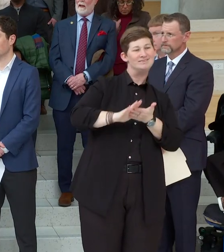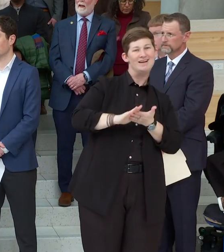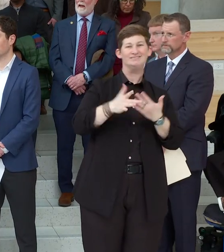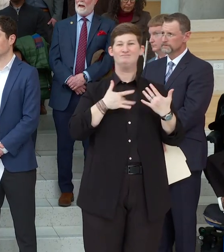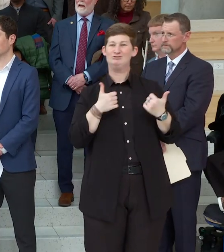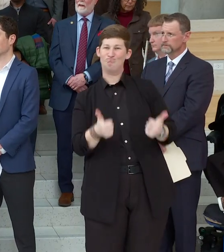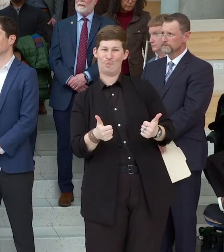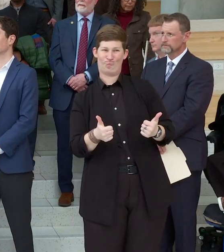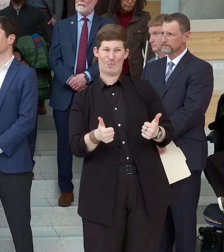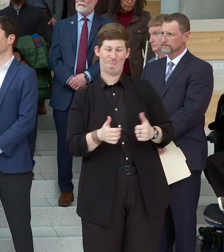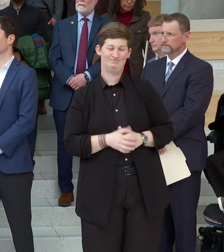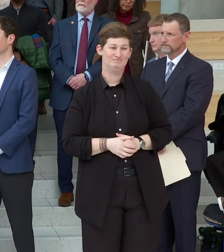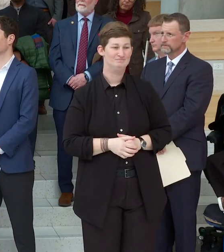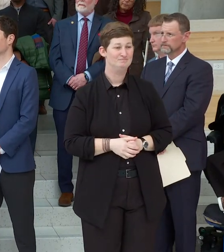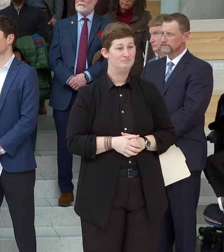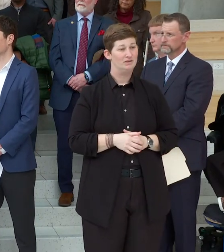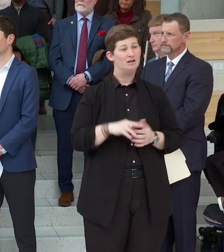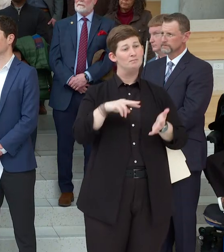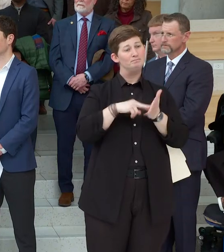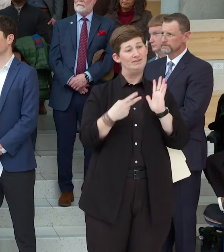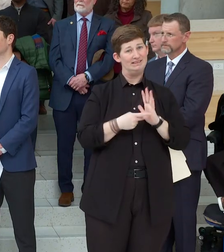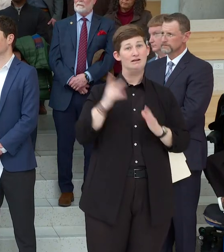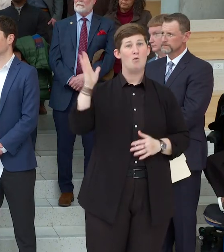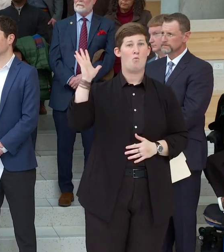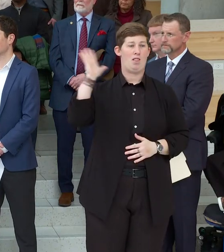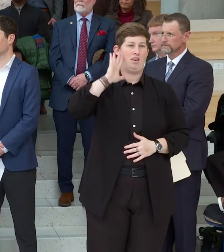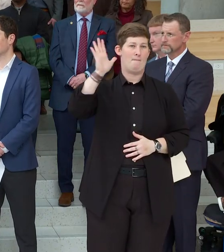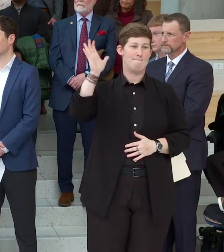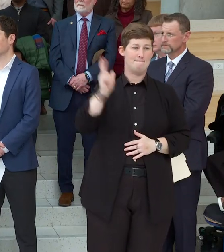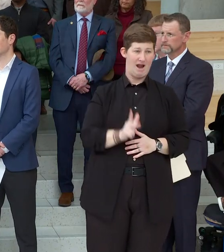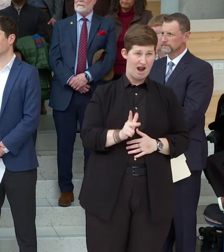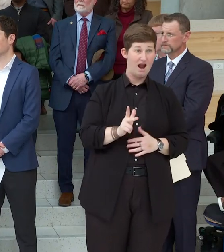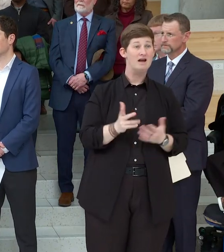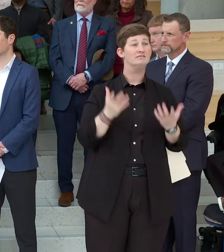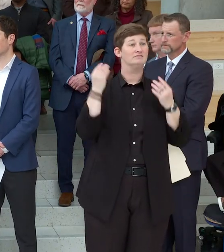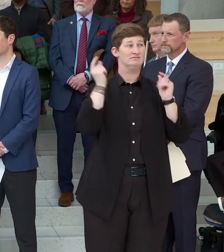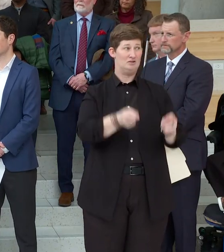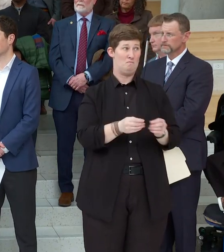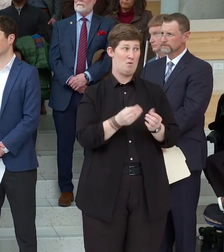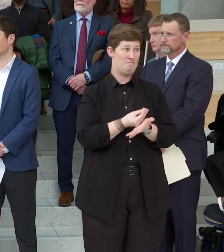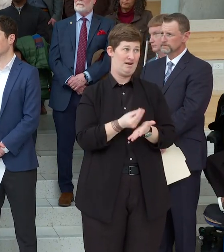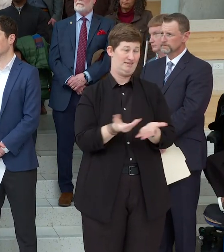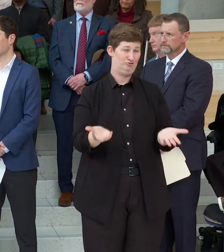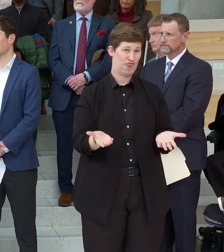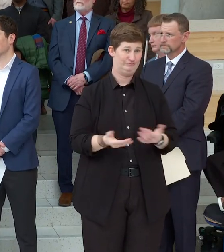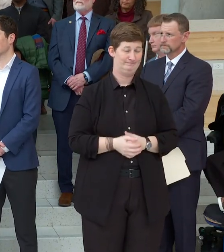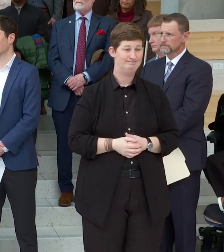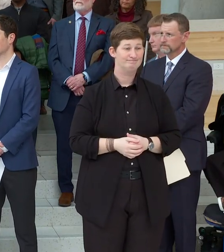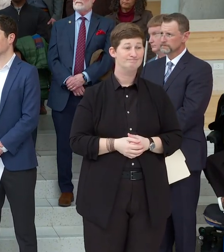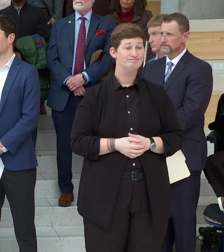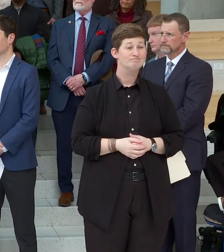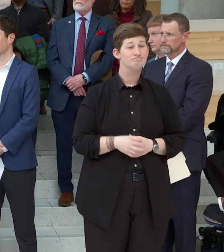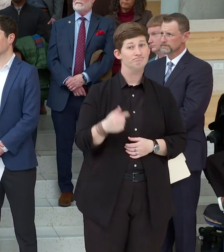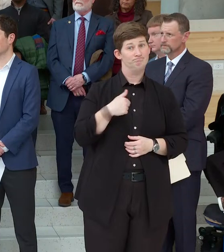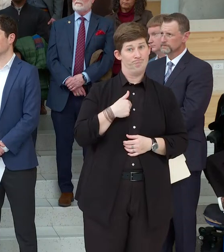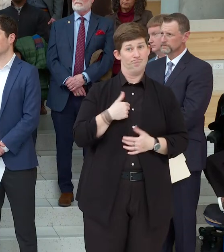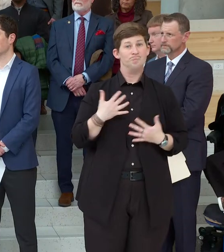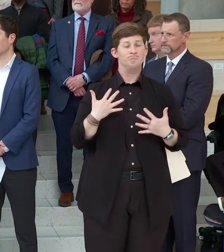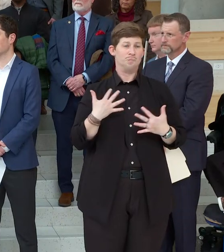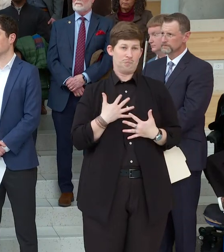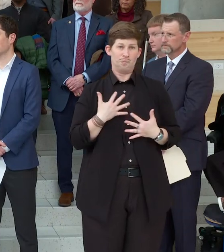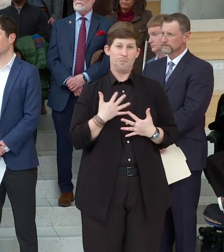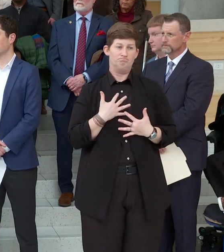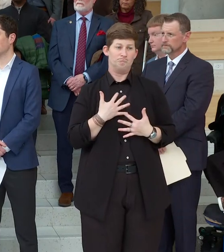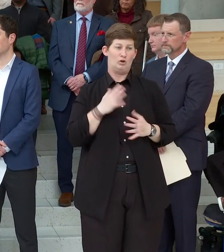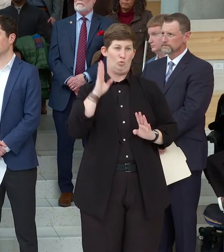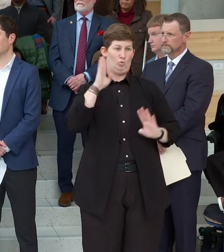brings them back to spend more money in our city. I am fearful, very fearful, that once meeting planners find